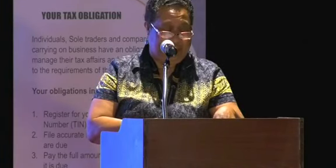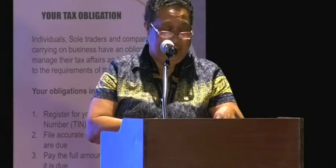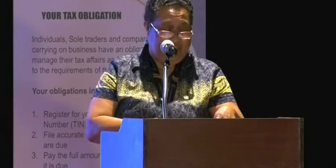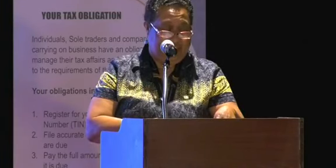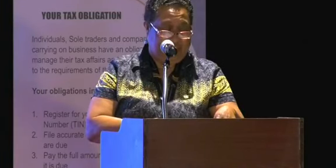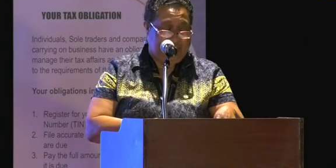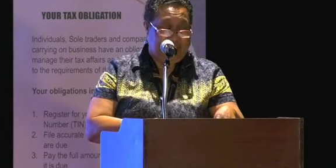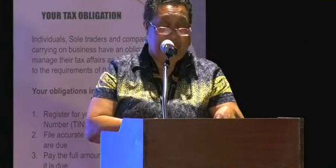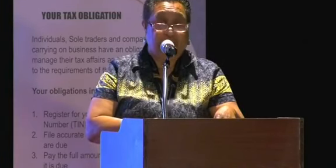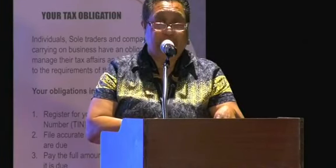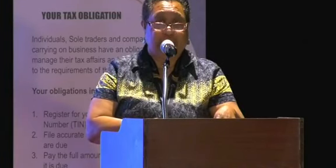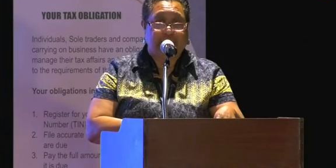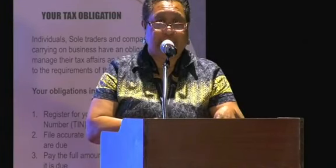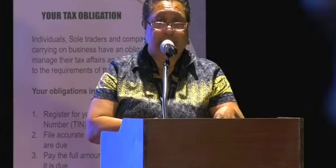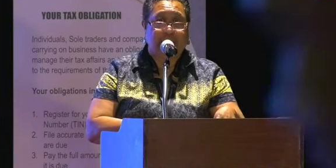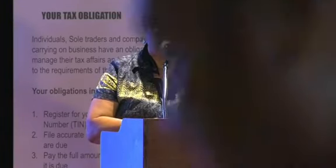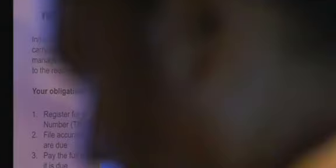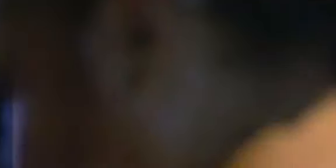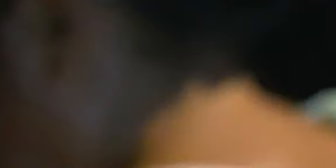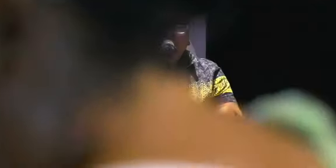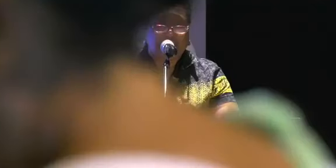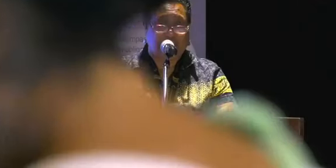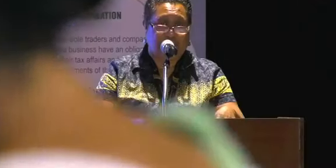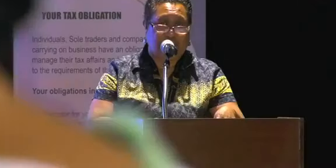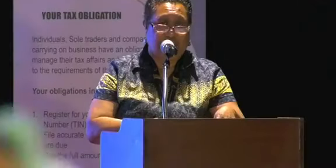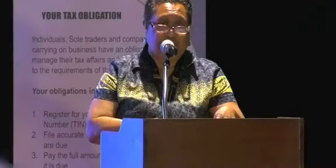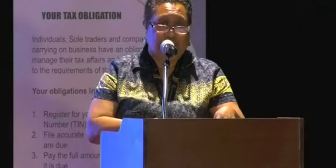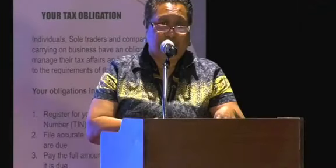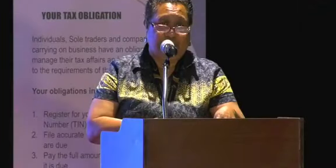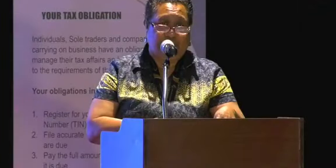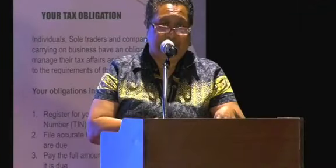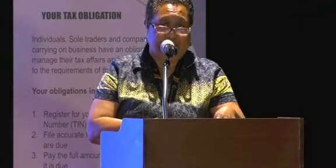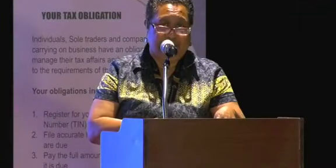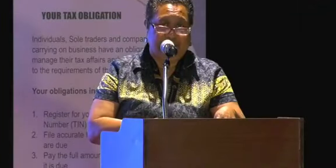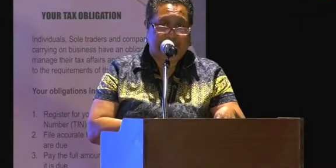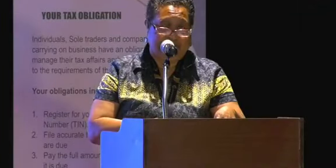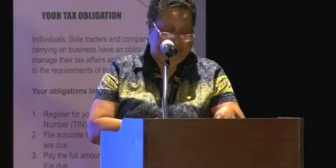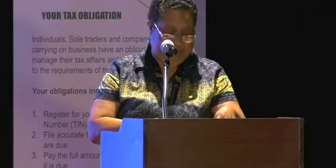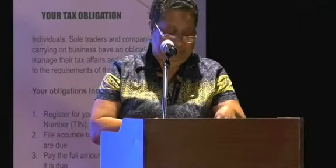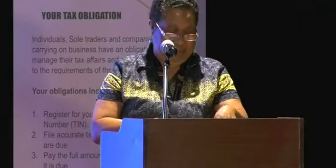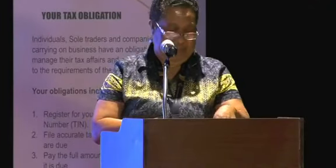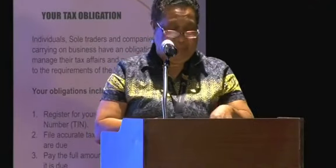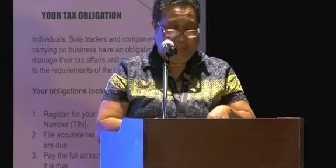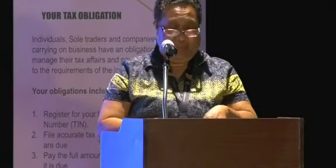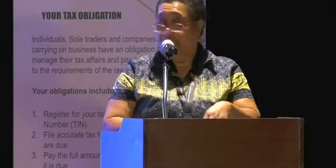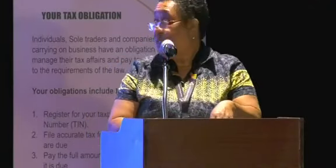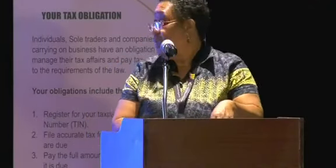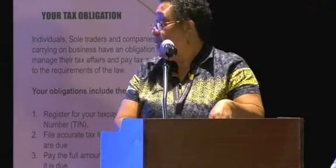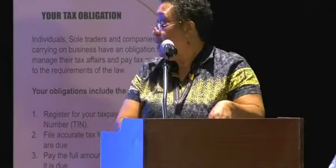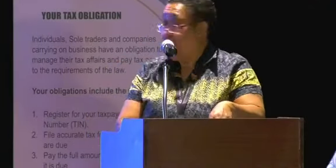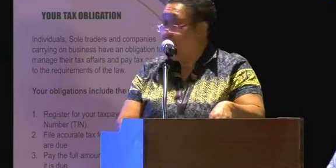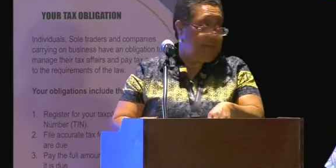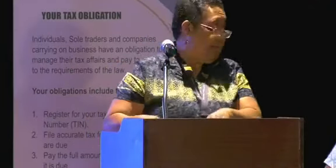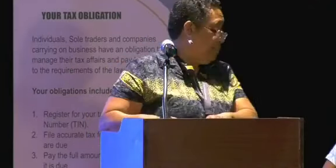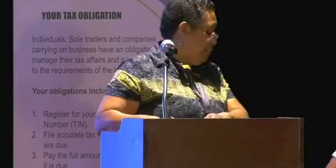process, and the third one is certificate of compliance.